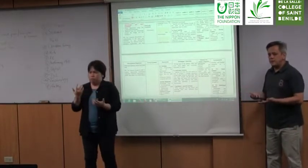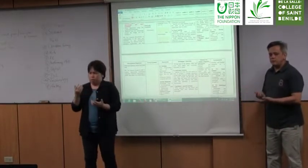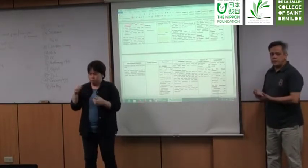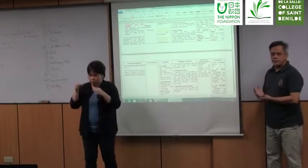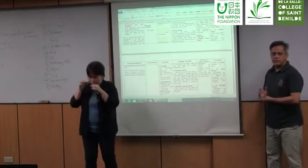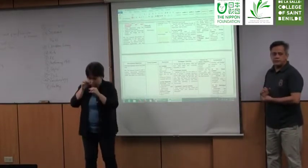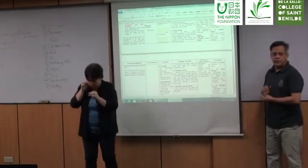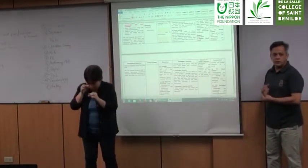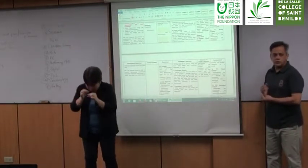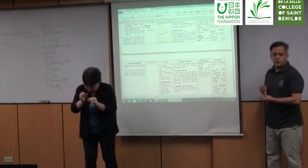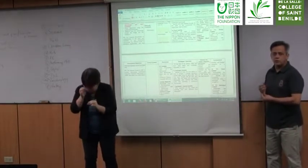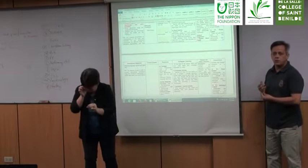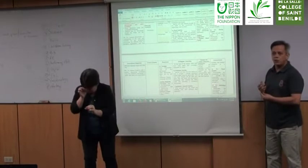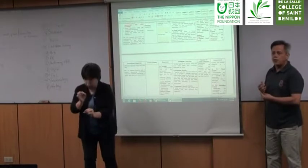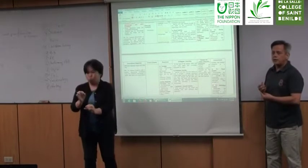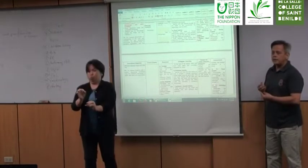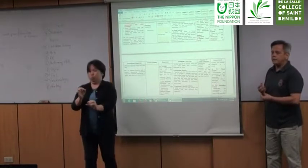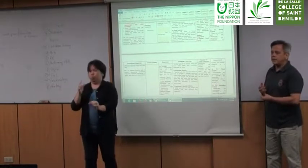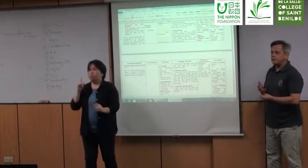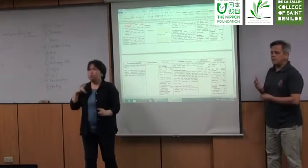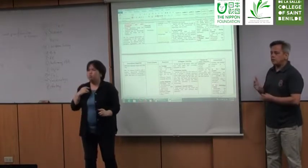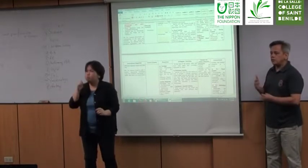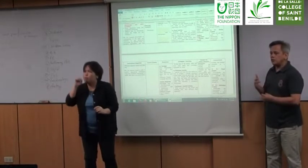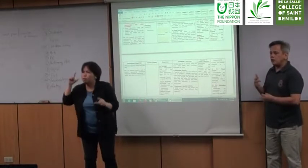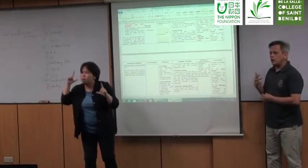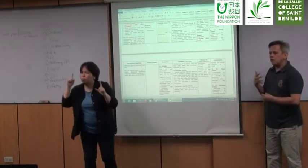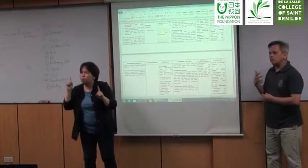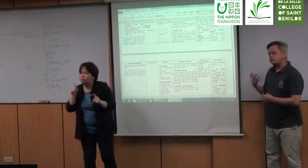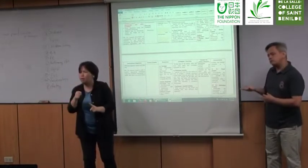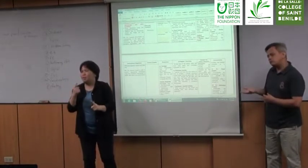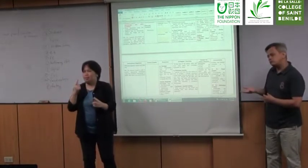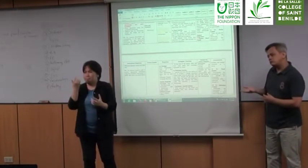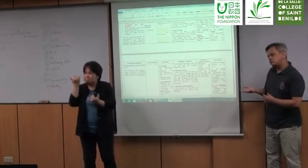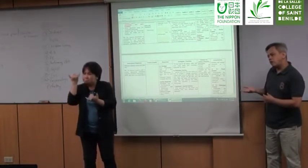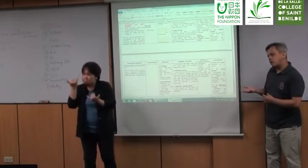specific paintings under the microscope, or they might mention